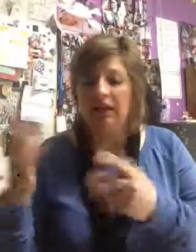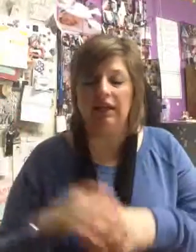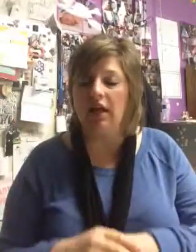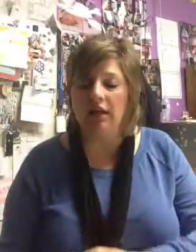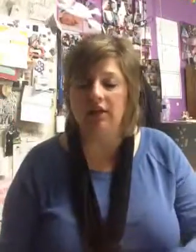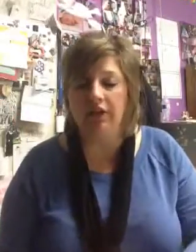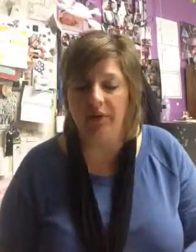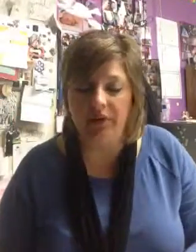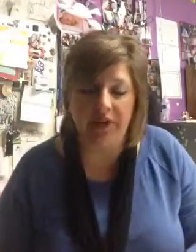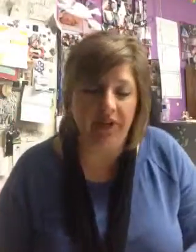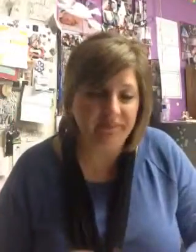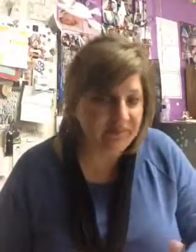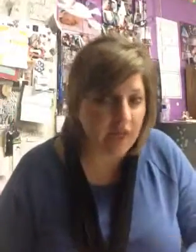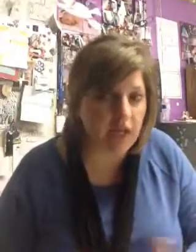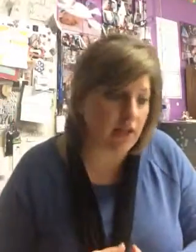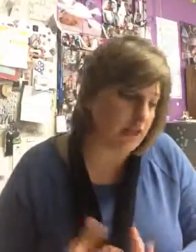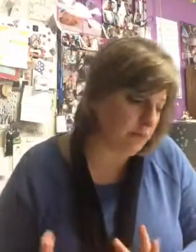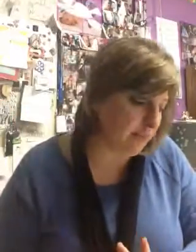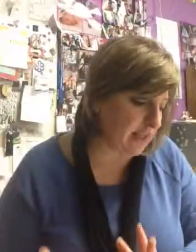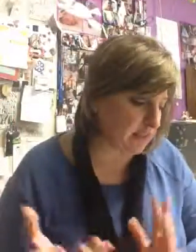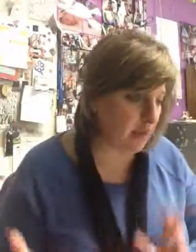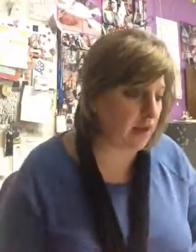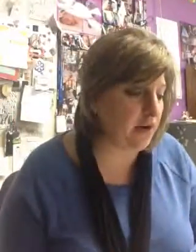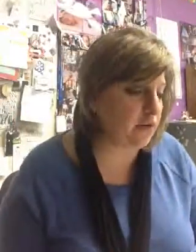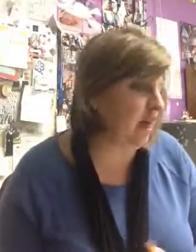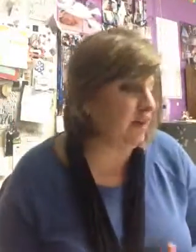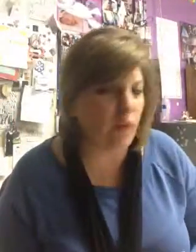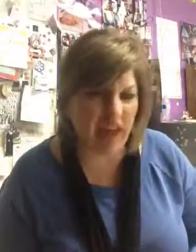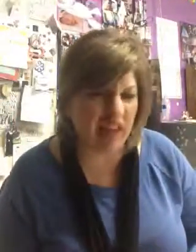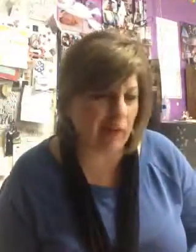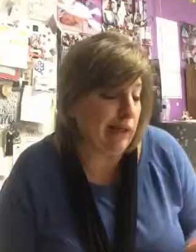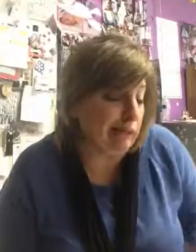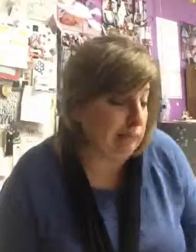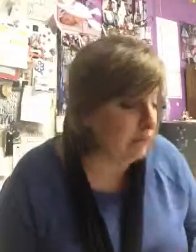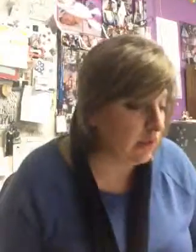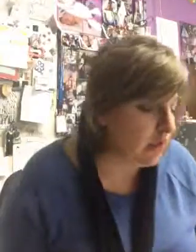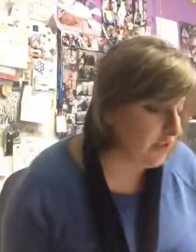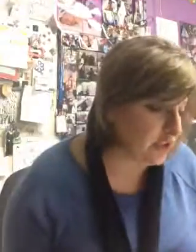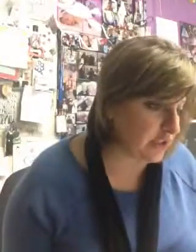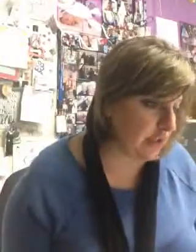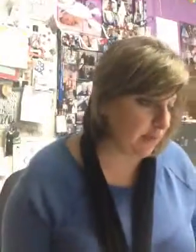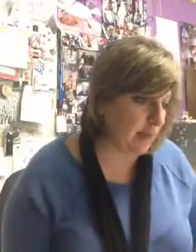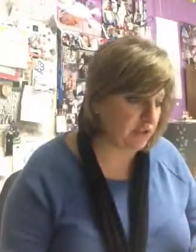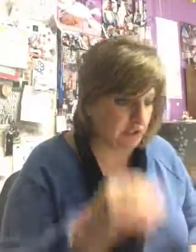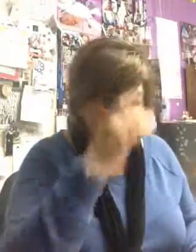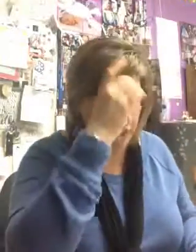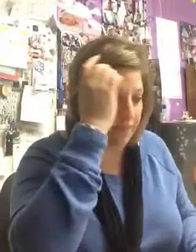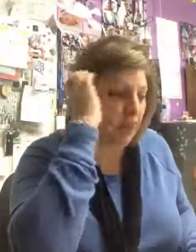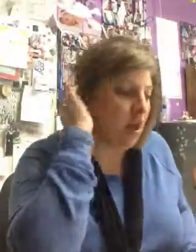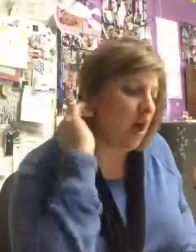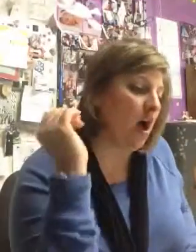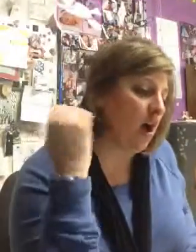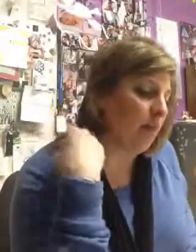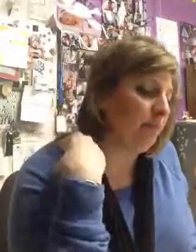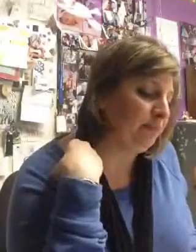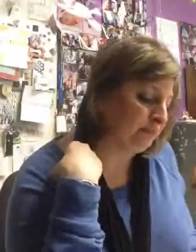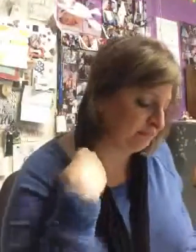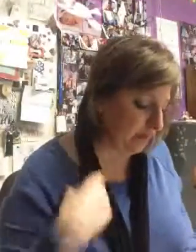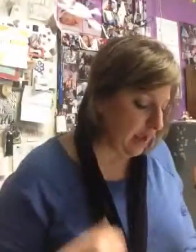it's not necessarily hereditary. Okay, so that's one. I know it's kind of a weak thing, but that's just to help that, just to do that. And